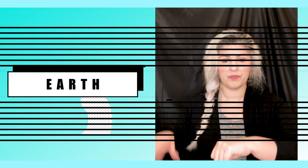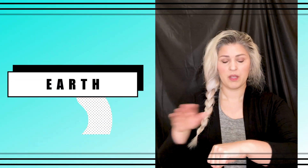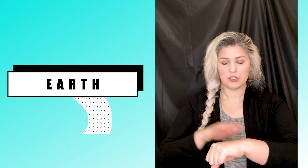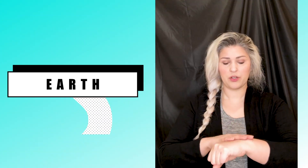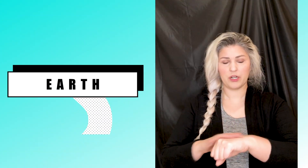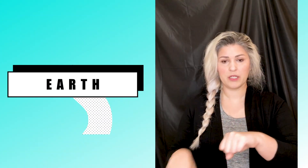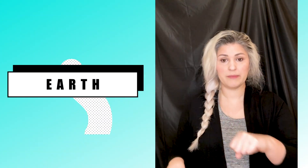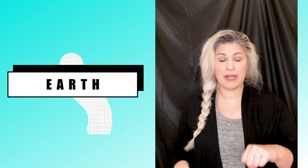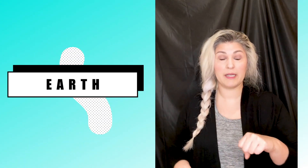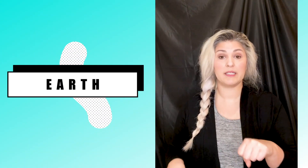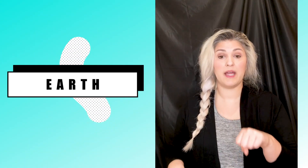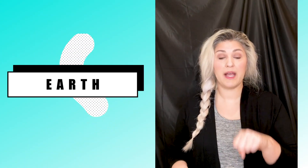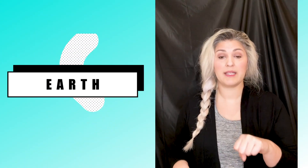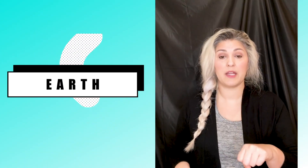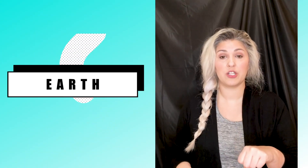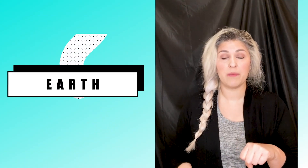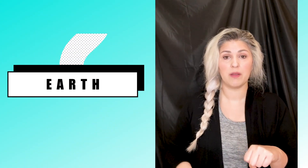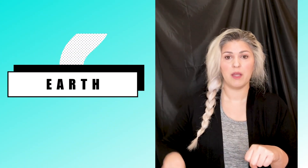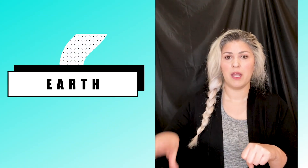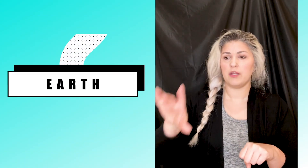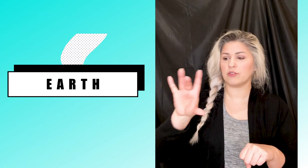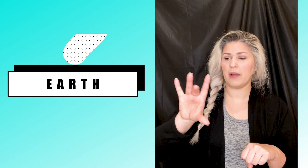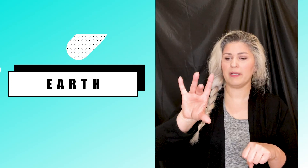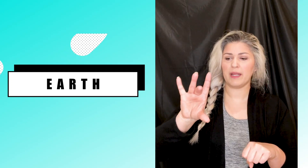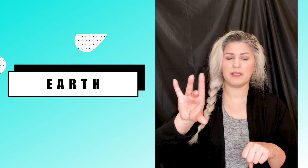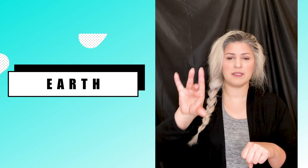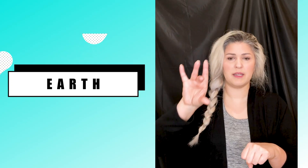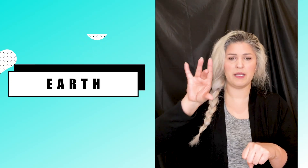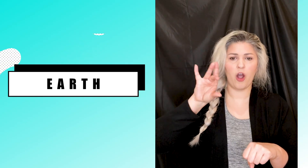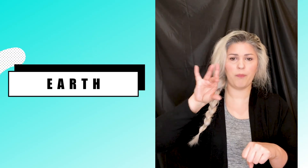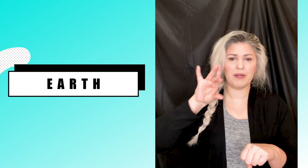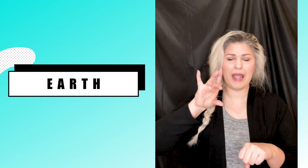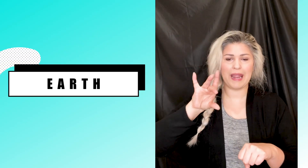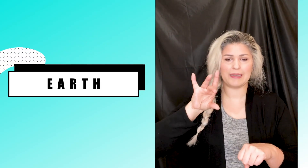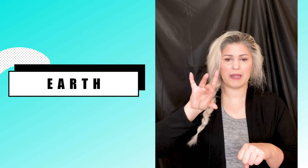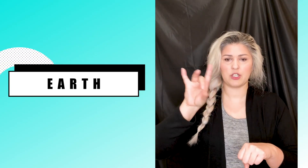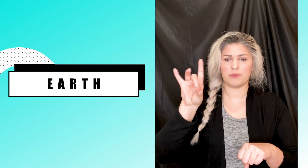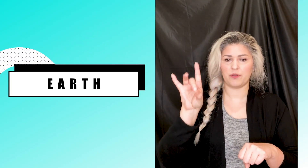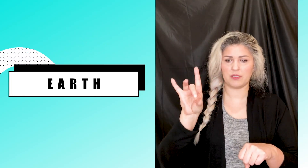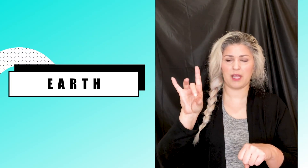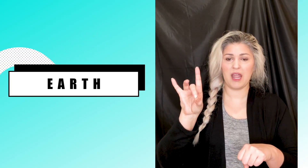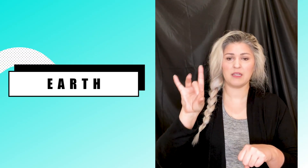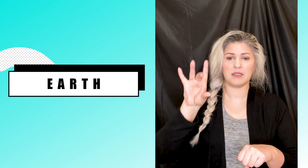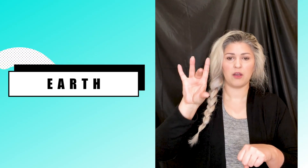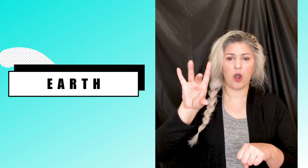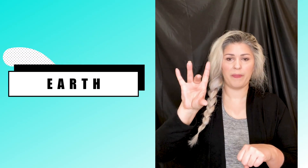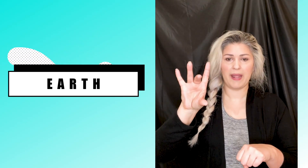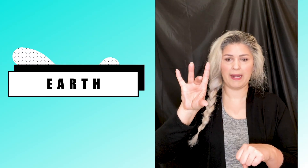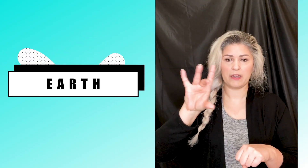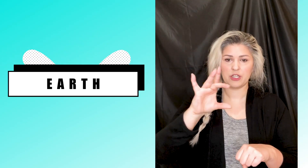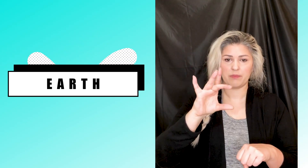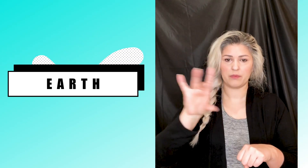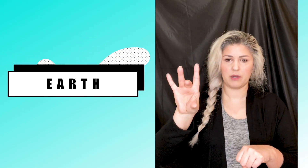Earth. So your non-dominant hand is in the S hand shape, and your dominant hand is in the open 8 hand shape. So this is the 8,